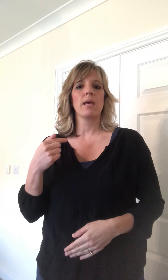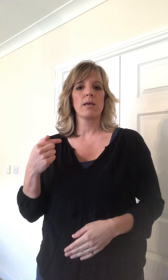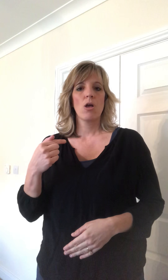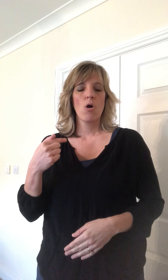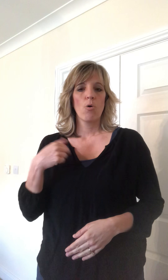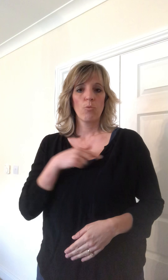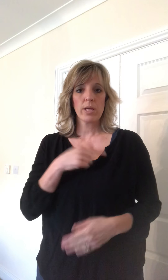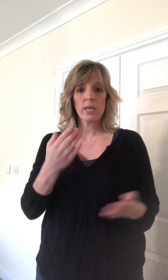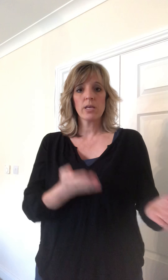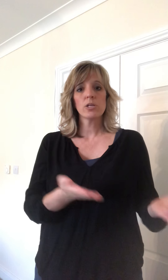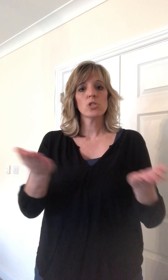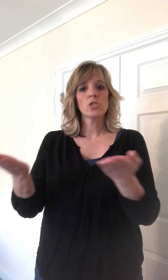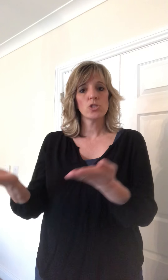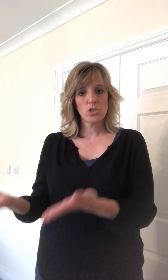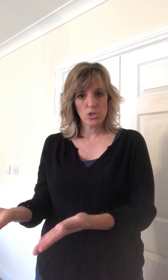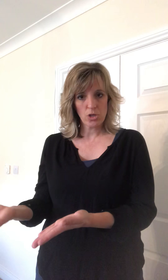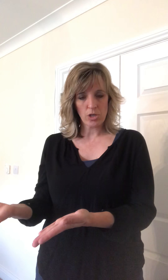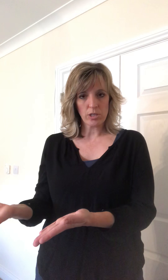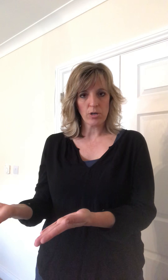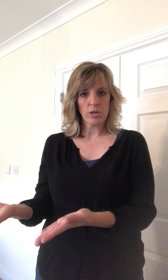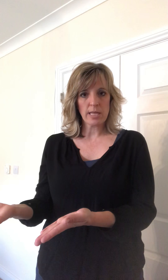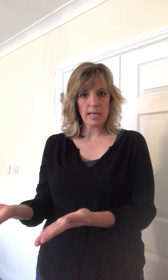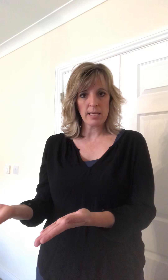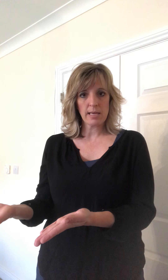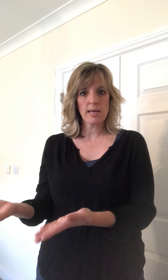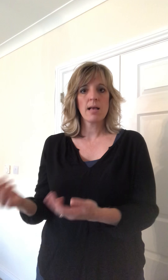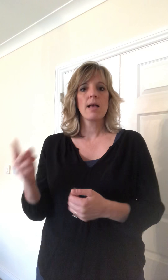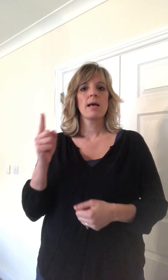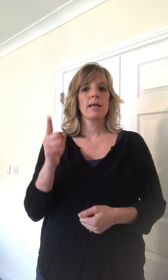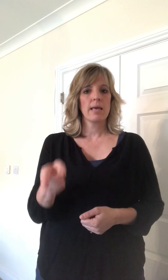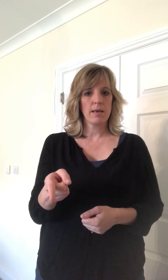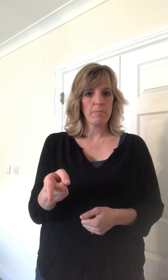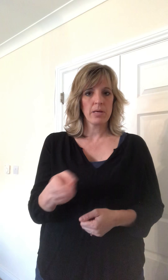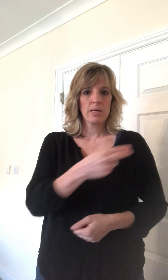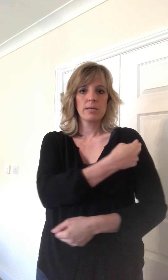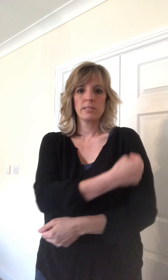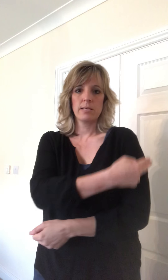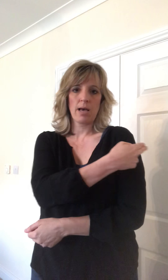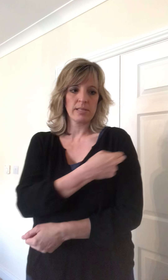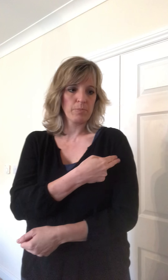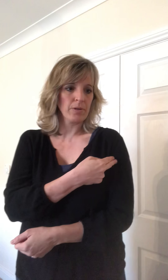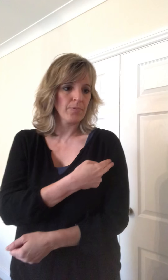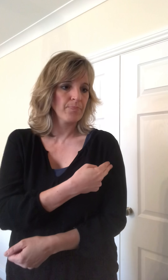say, we took or are taking him to the hospital.